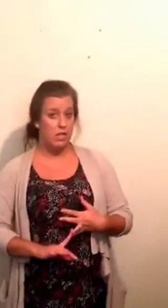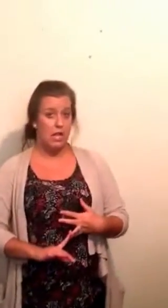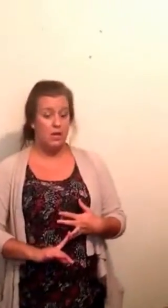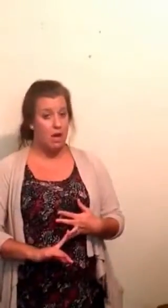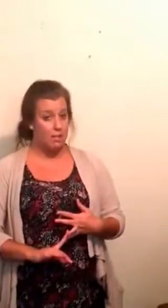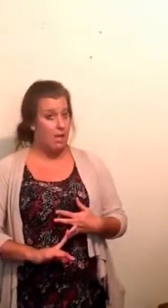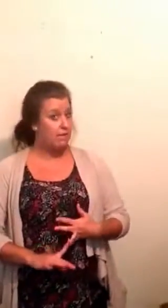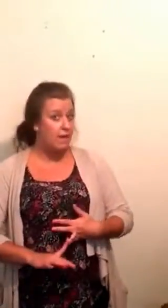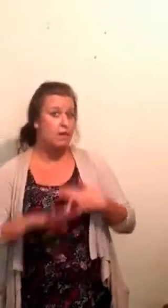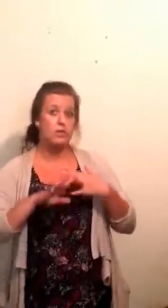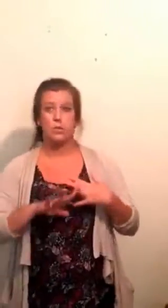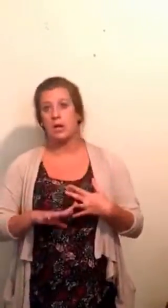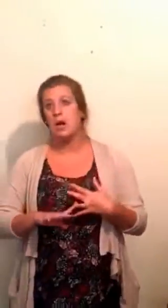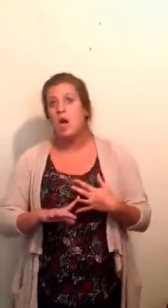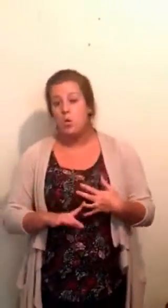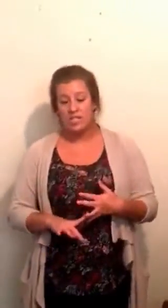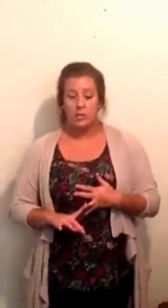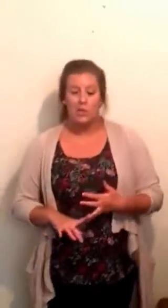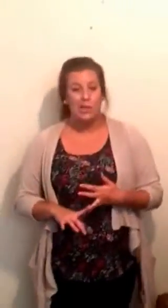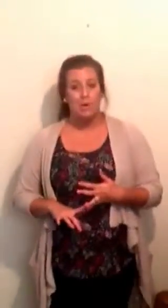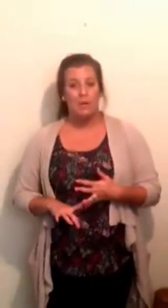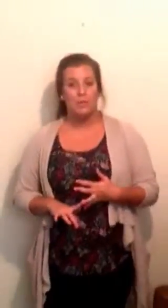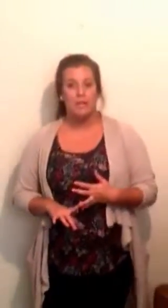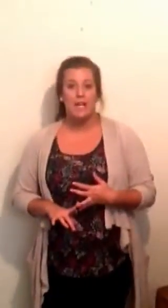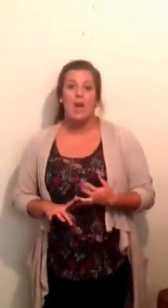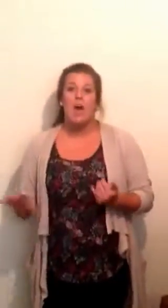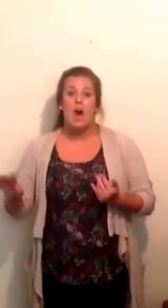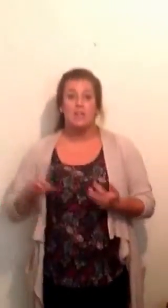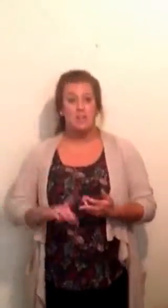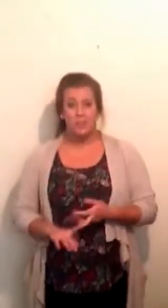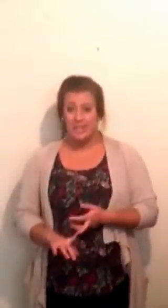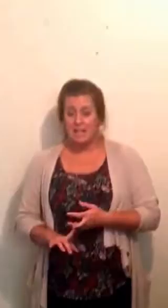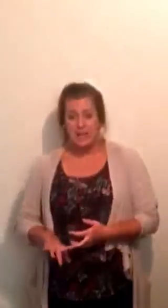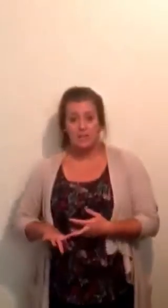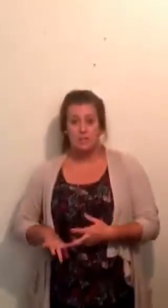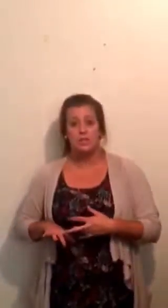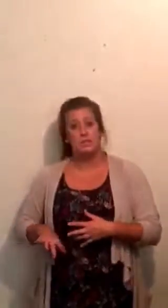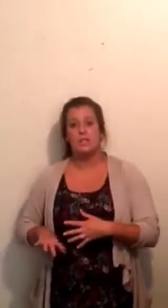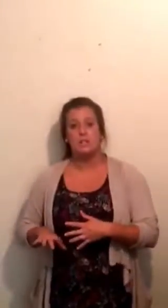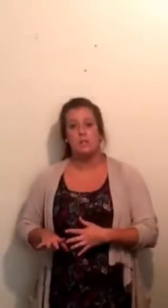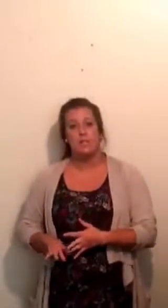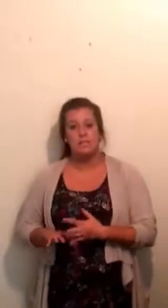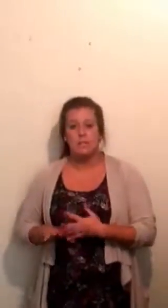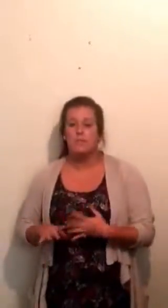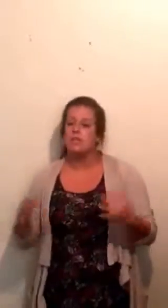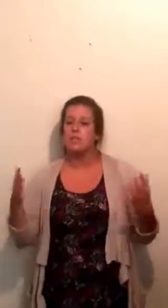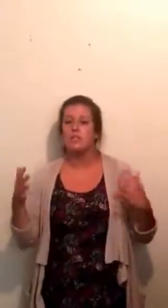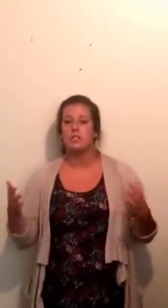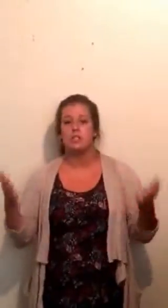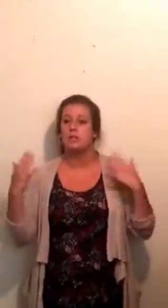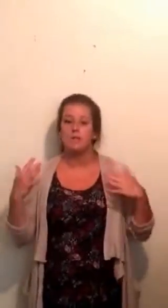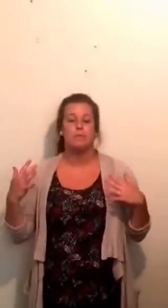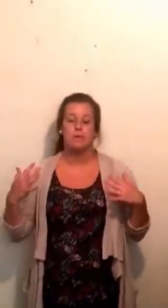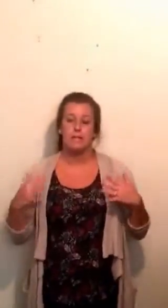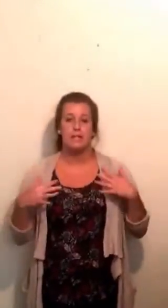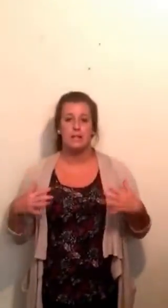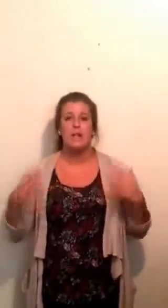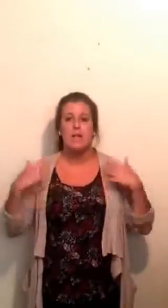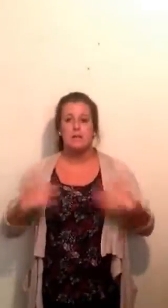had failed or wasn't working properly. She really engaged the students, so it wasn't something that she just stood up and presented. It was